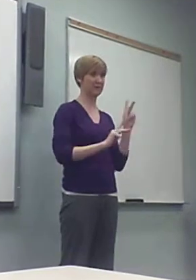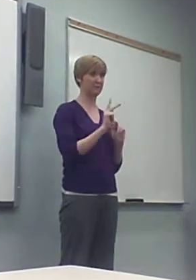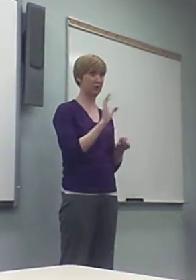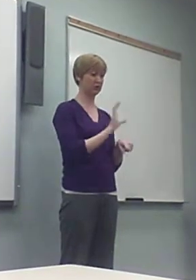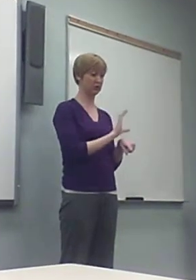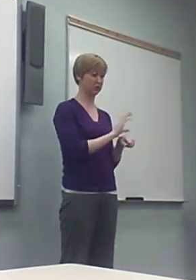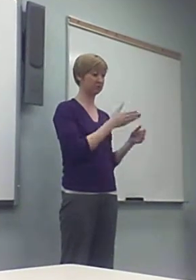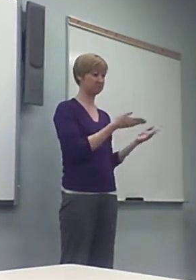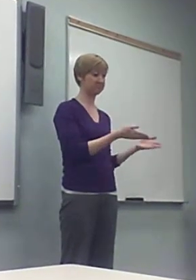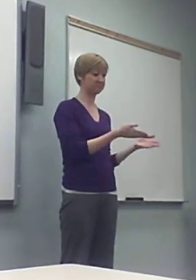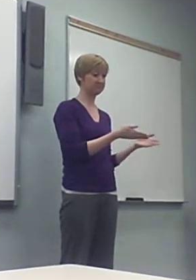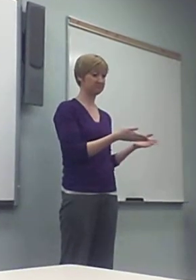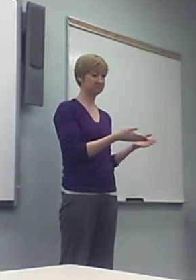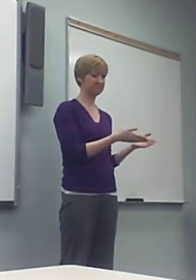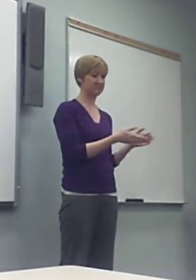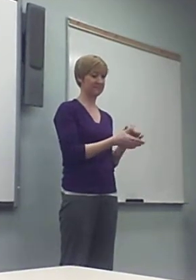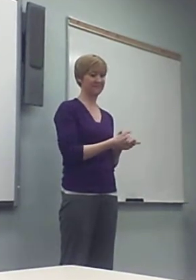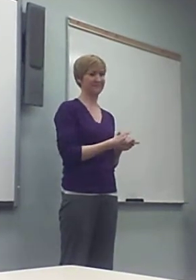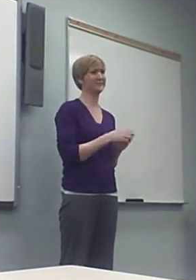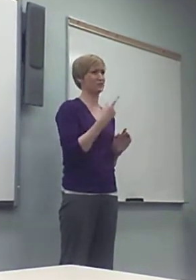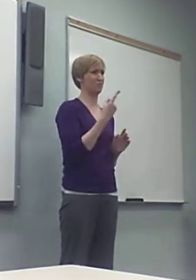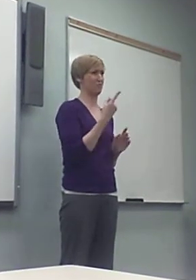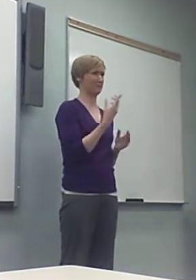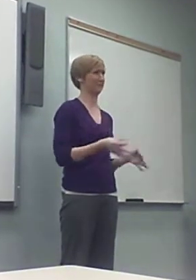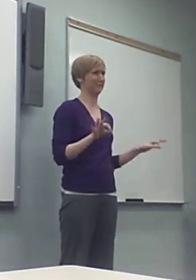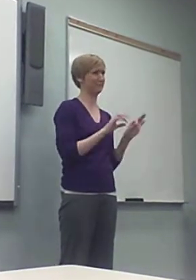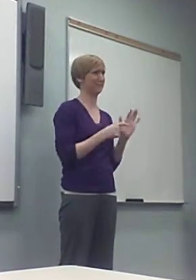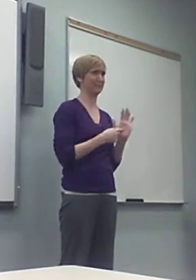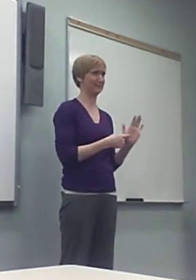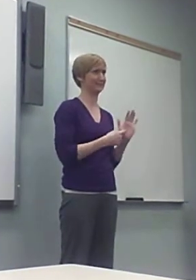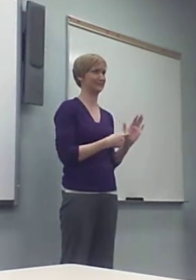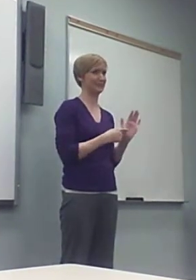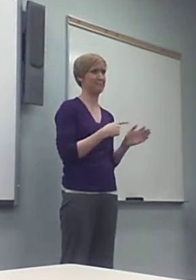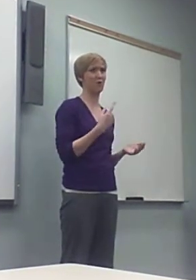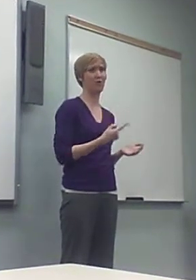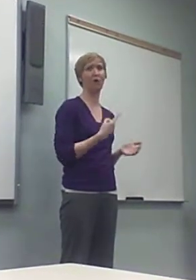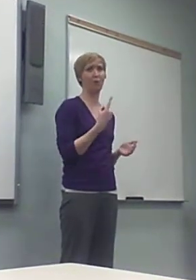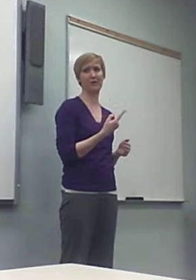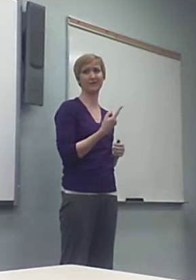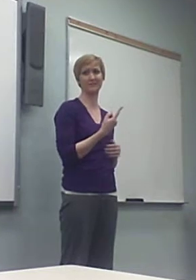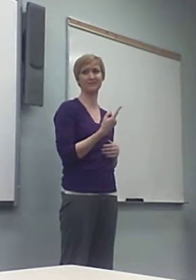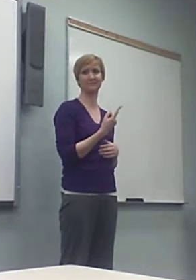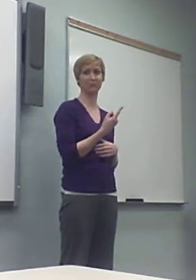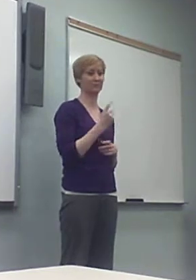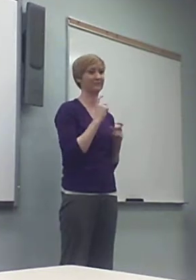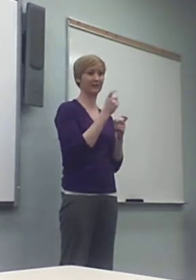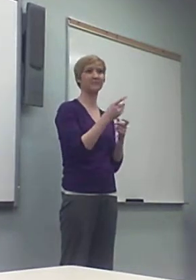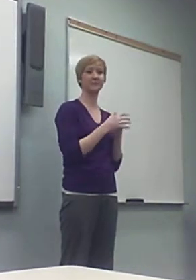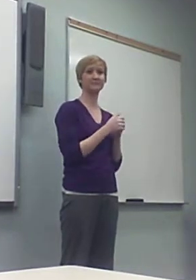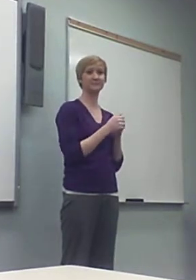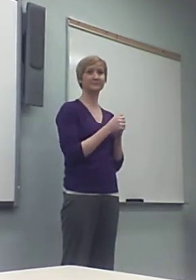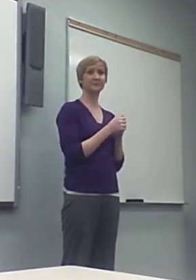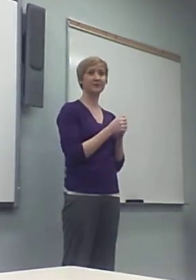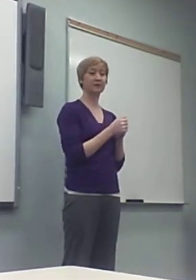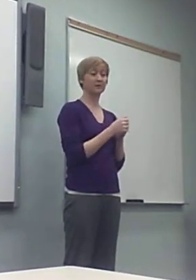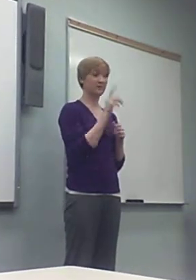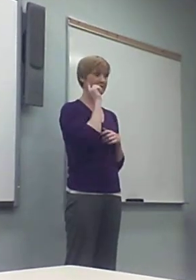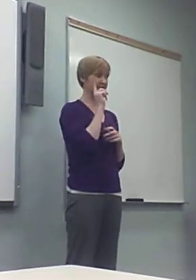my classic examples, is we had a deaf couple that liked a lot of signing more English when they were with interpreters